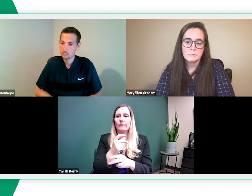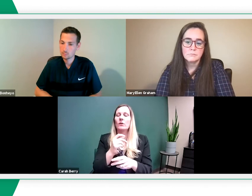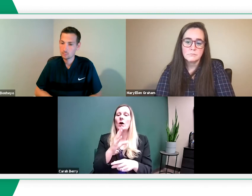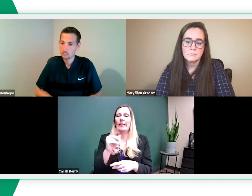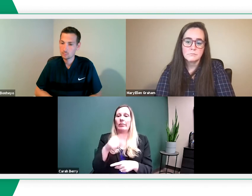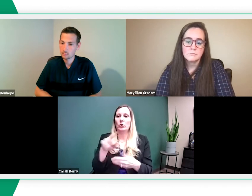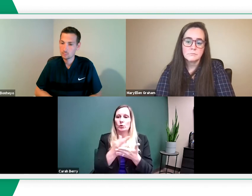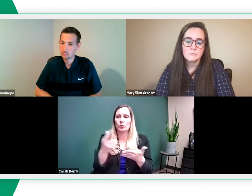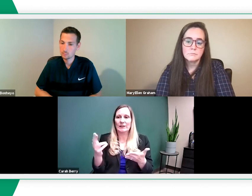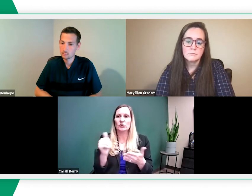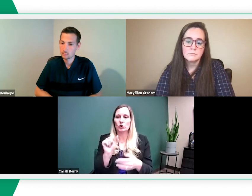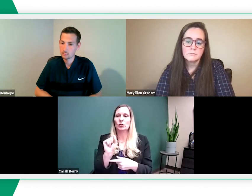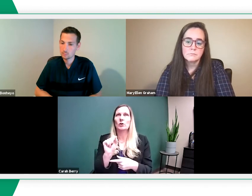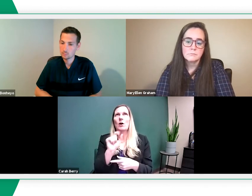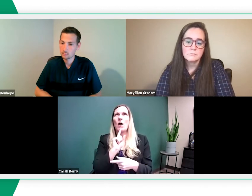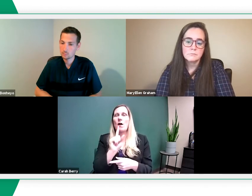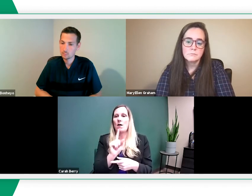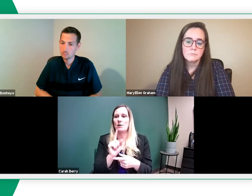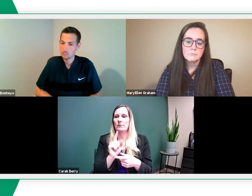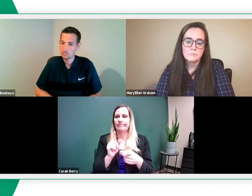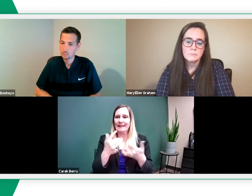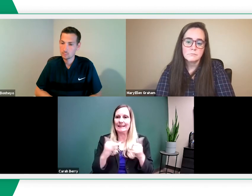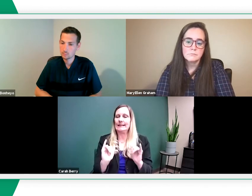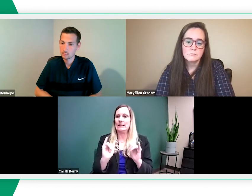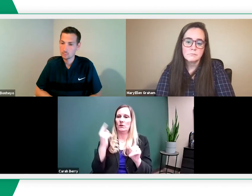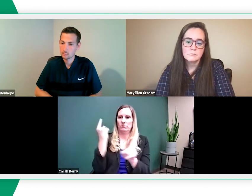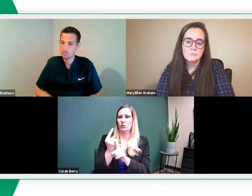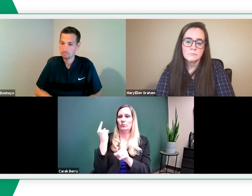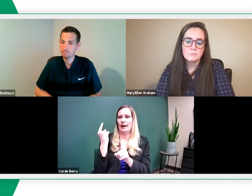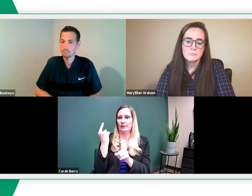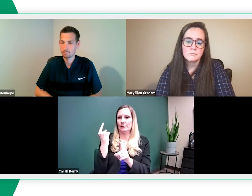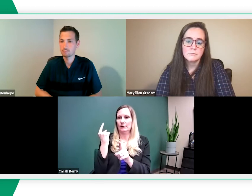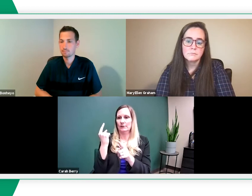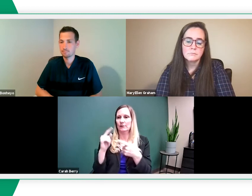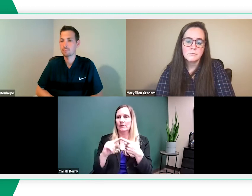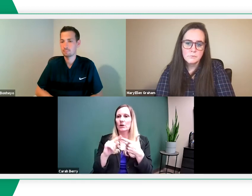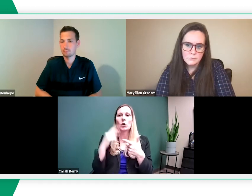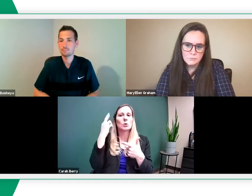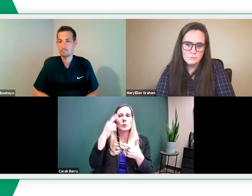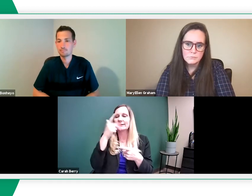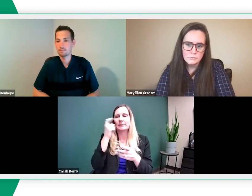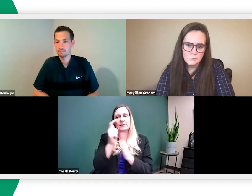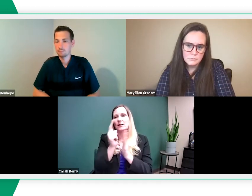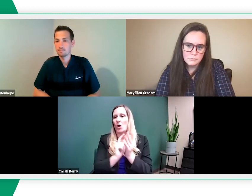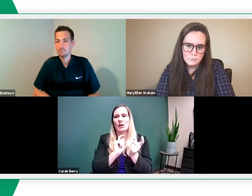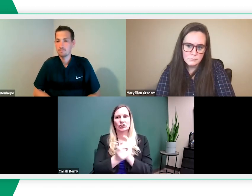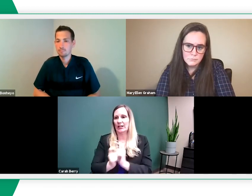year you be careful and that those resources are still appropriate,